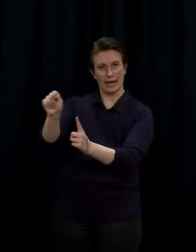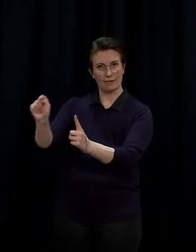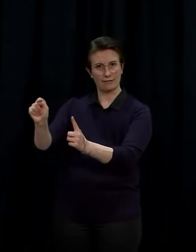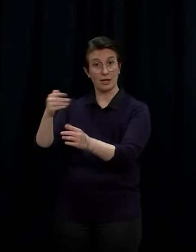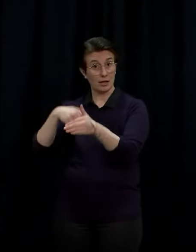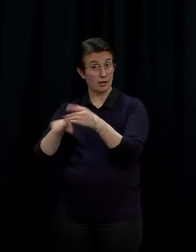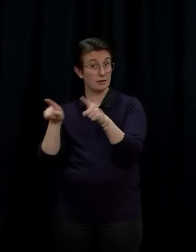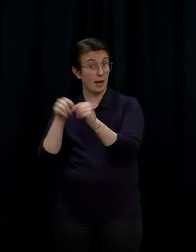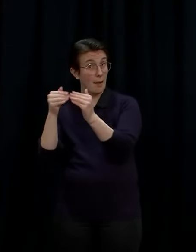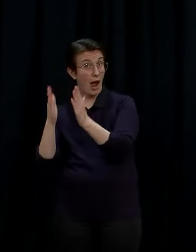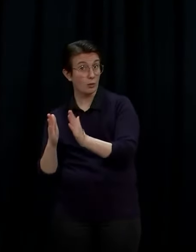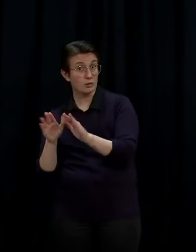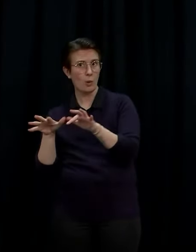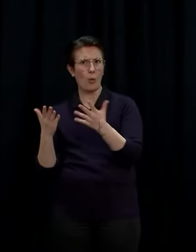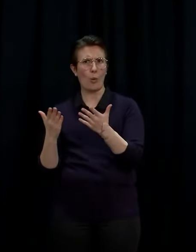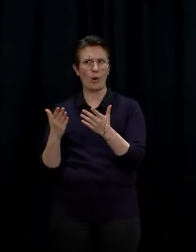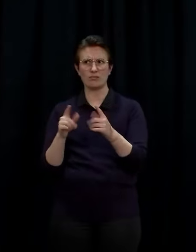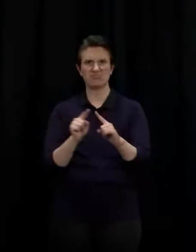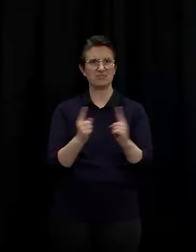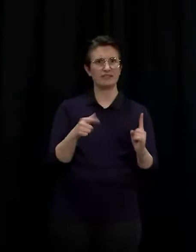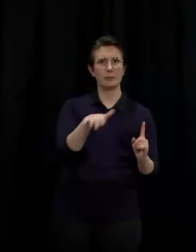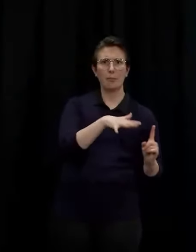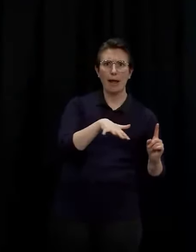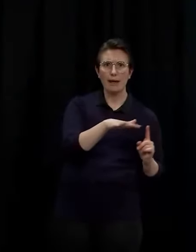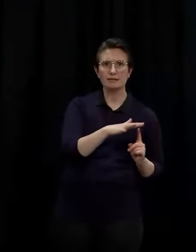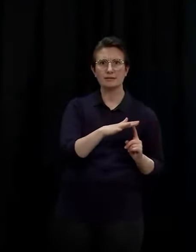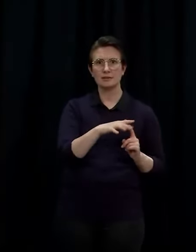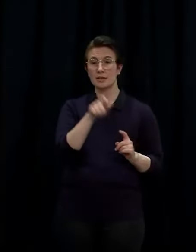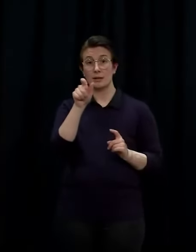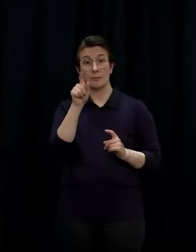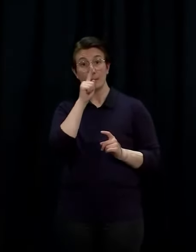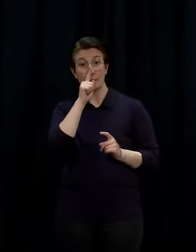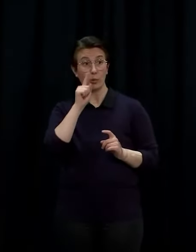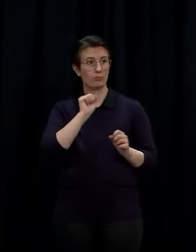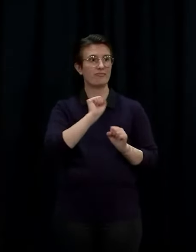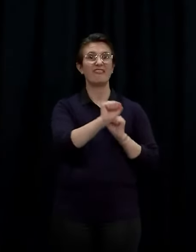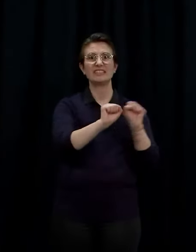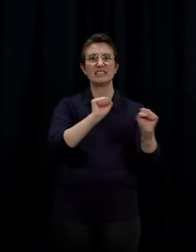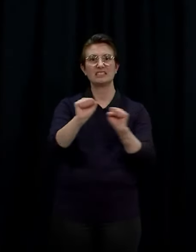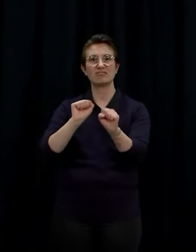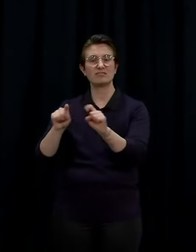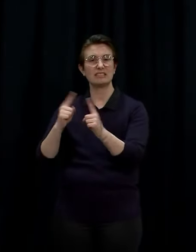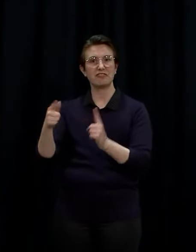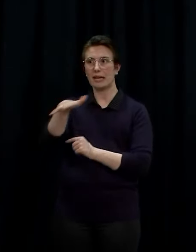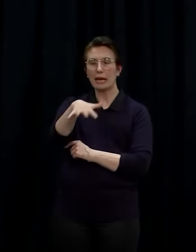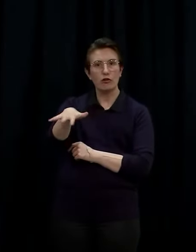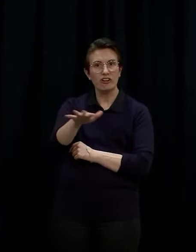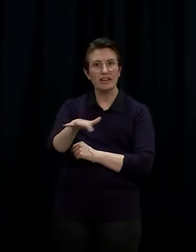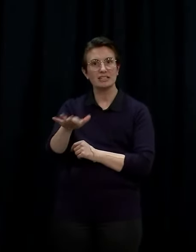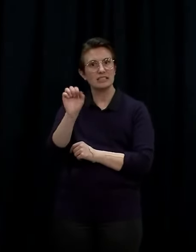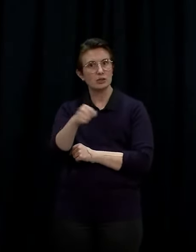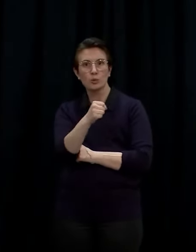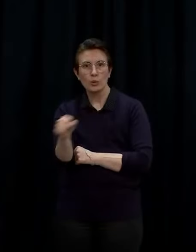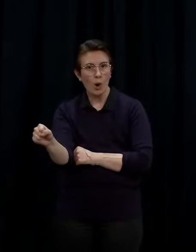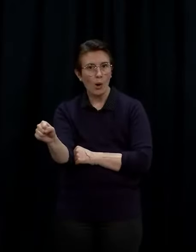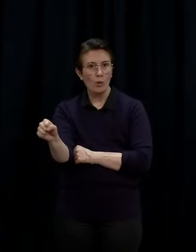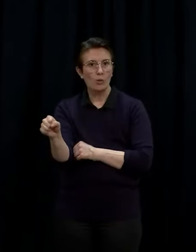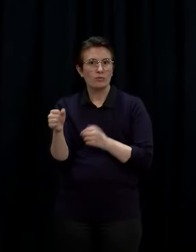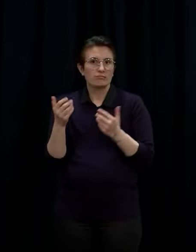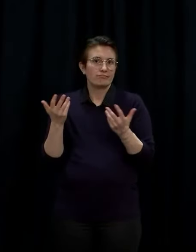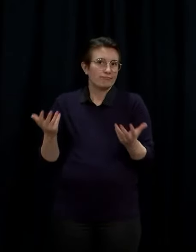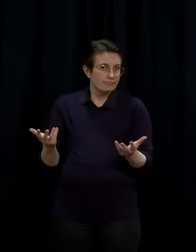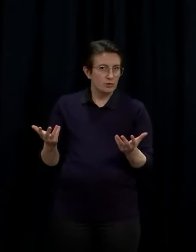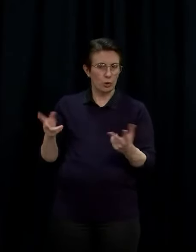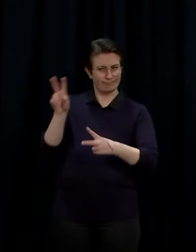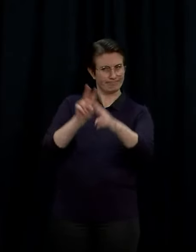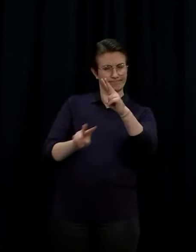we will be looking for any cases that are popping up unexpectedly. Cases that are already in isolation or sort of